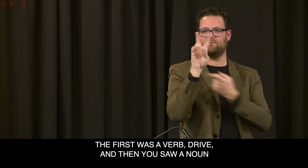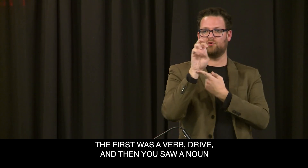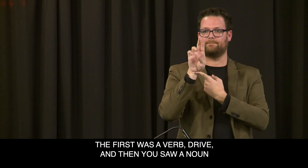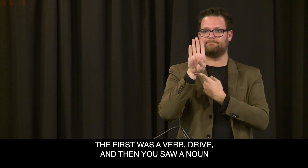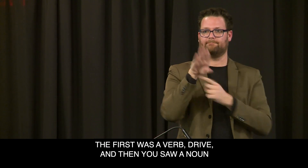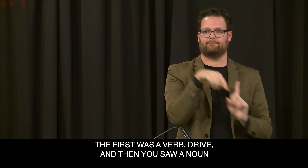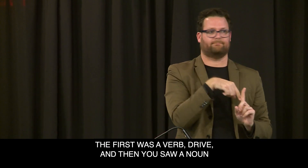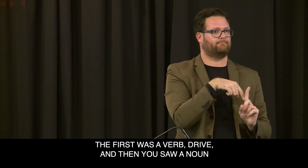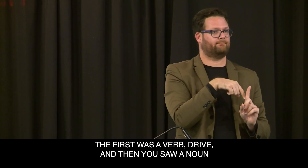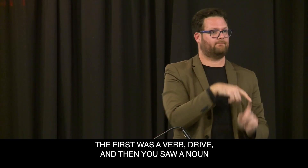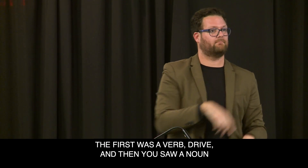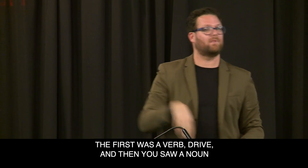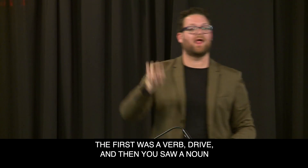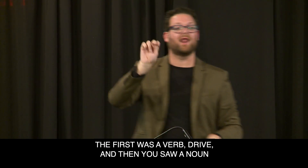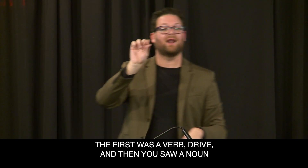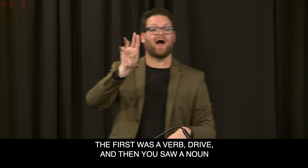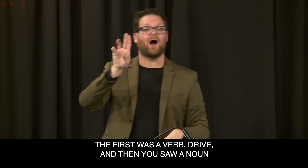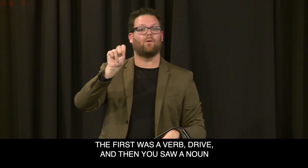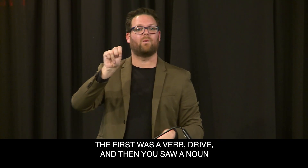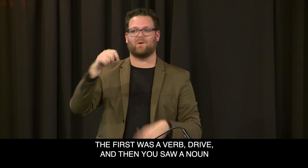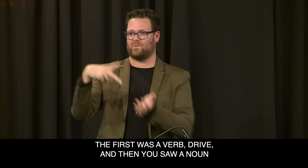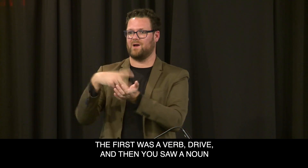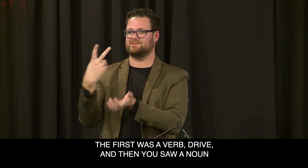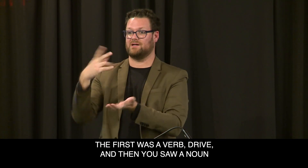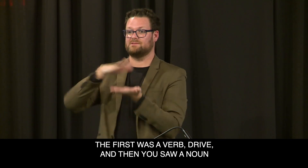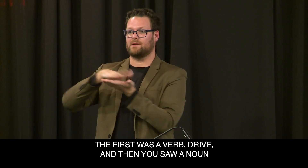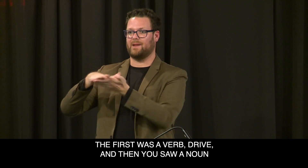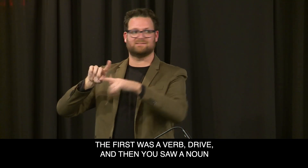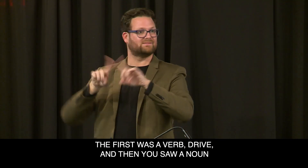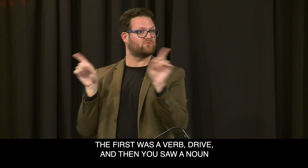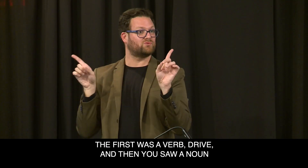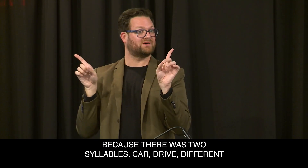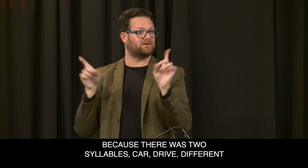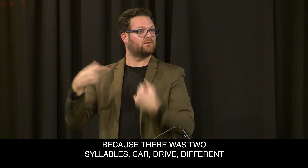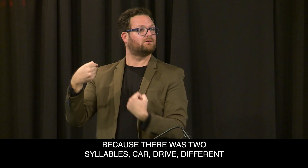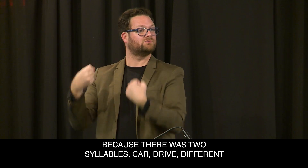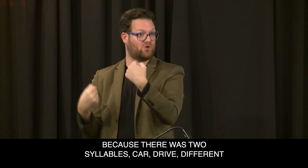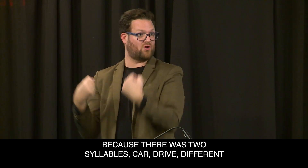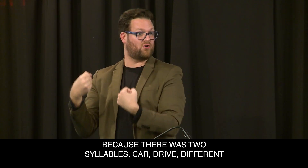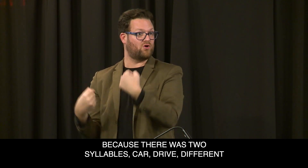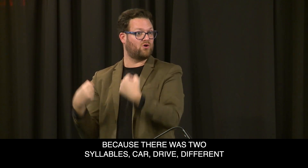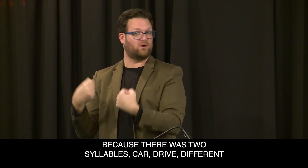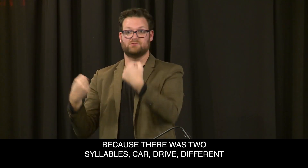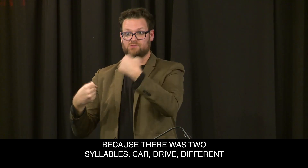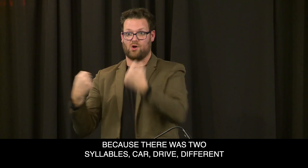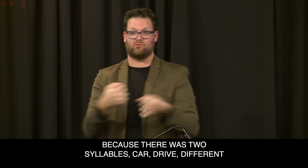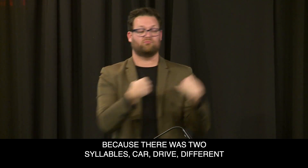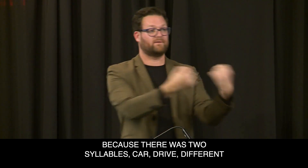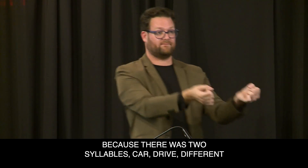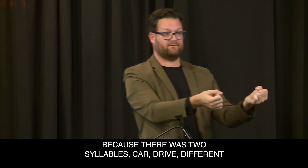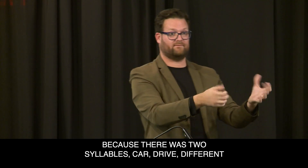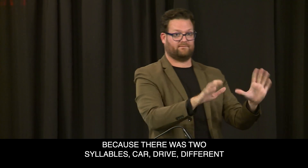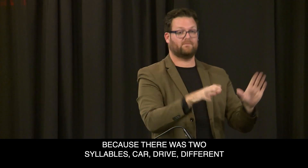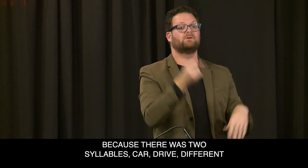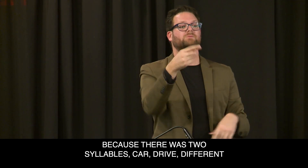was a verb, drive. And then you saw a noun because there was 2 syllables. Car,